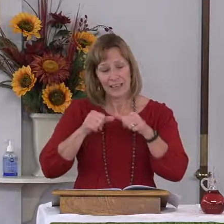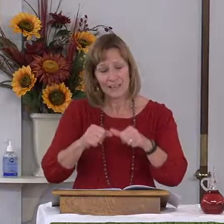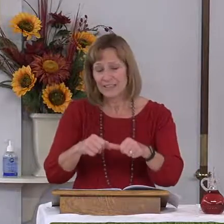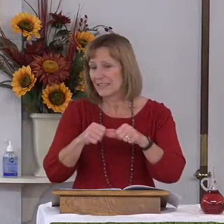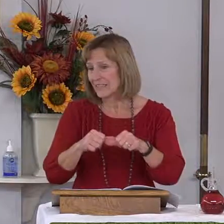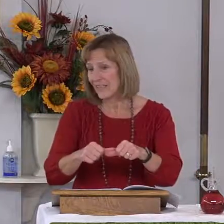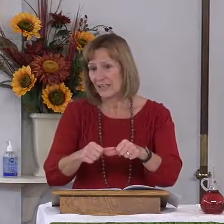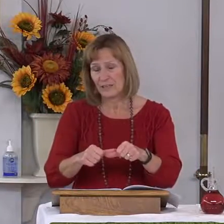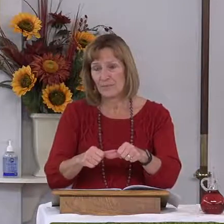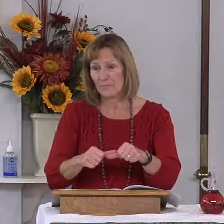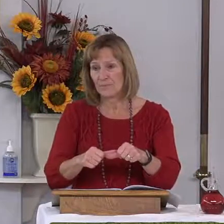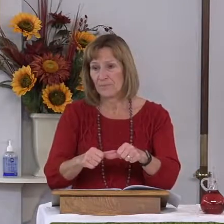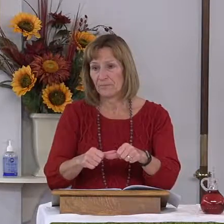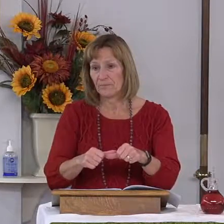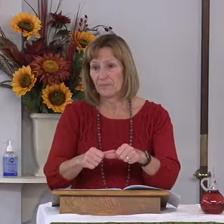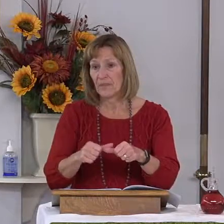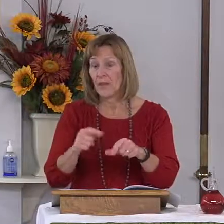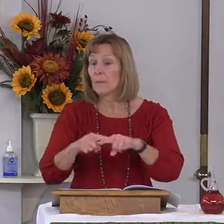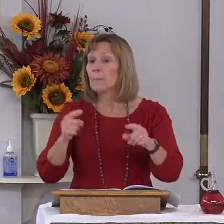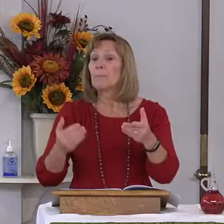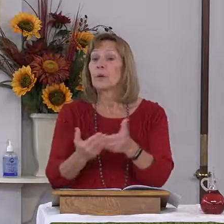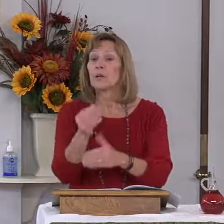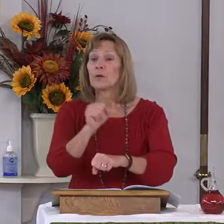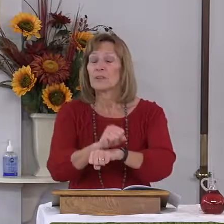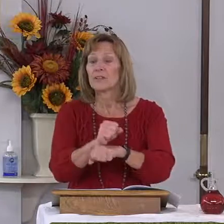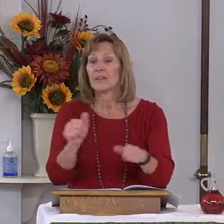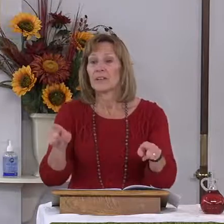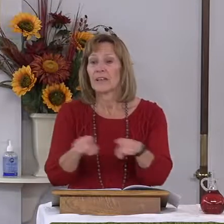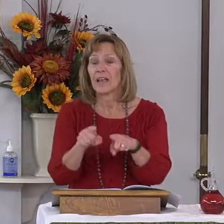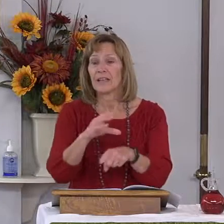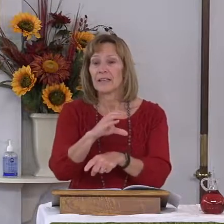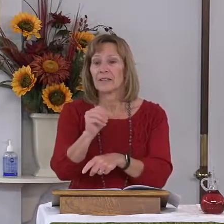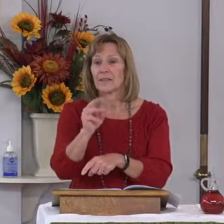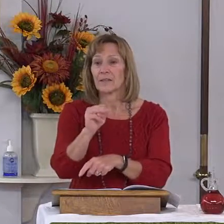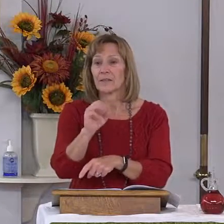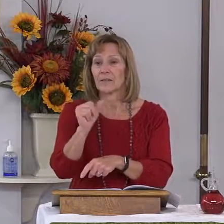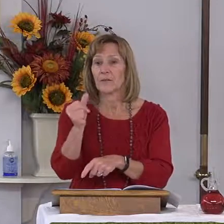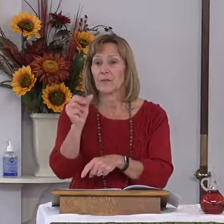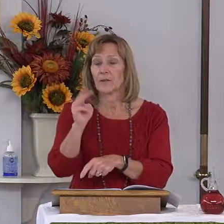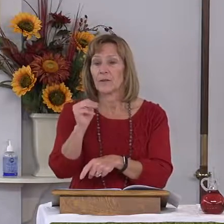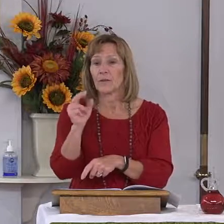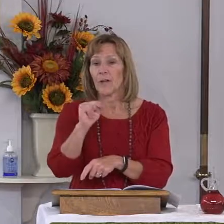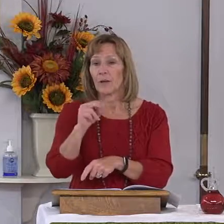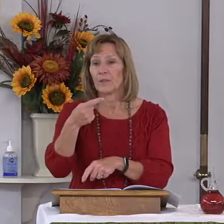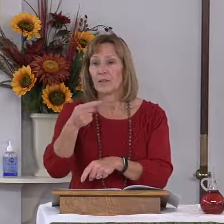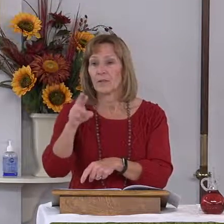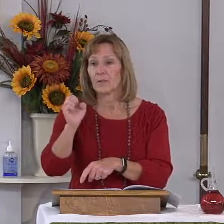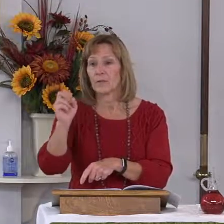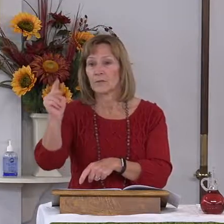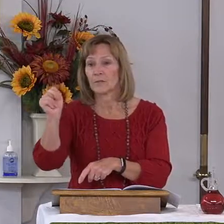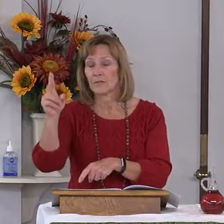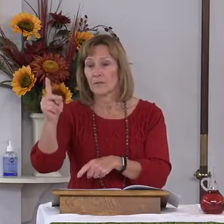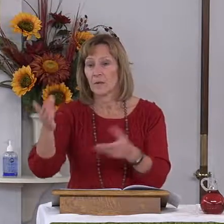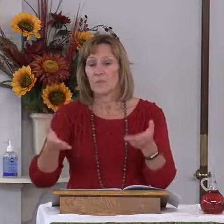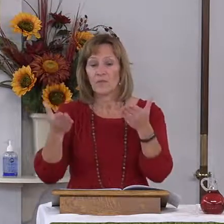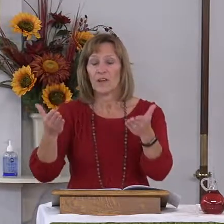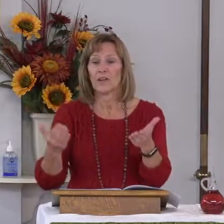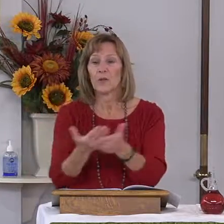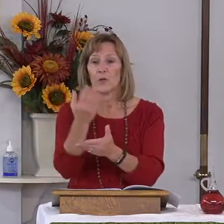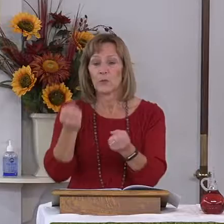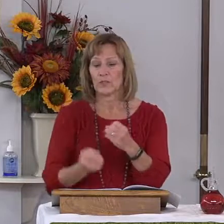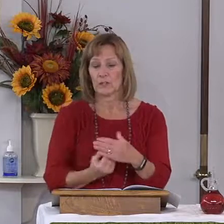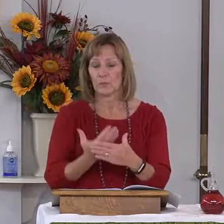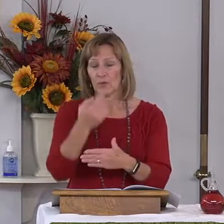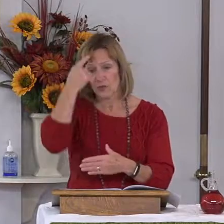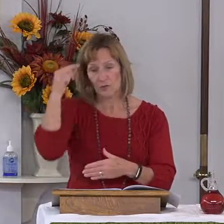sustained, while new ministries such as Common Ground continue to gain strength and provide a source of